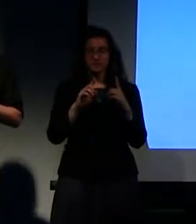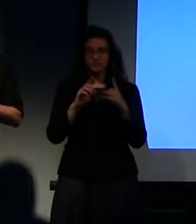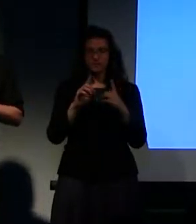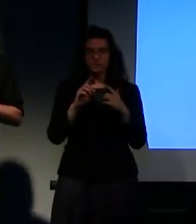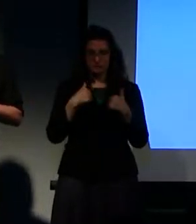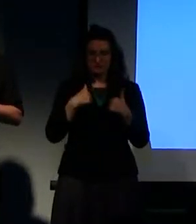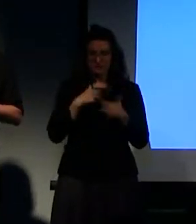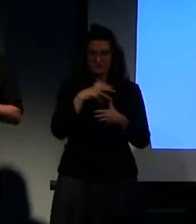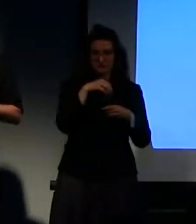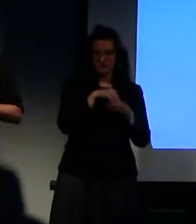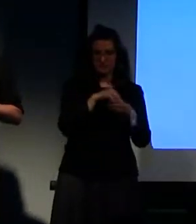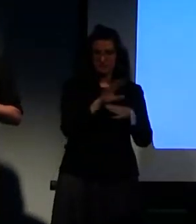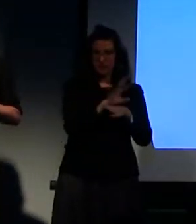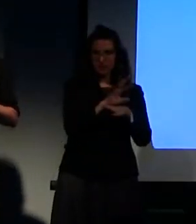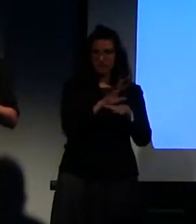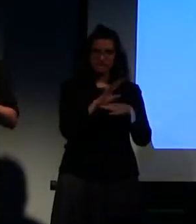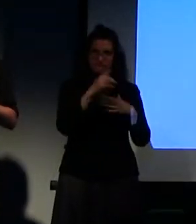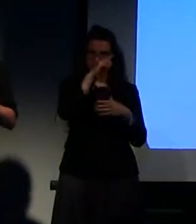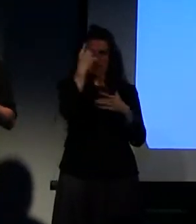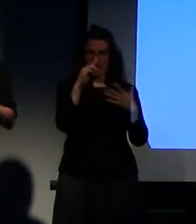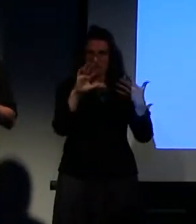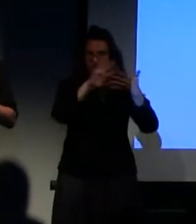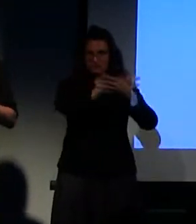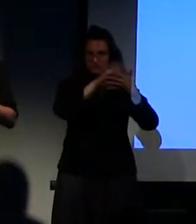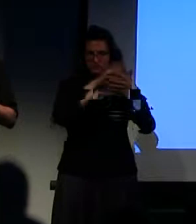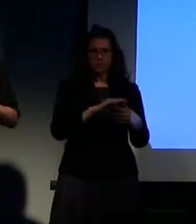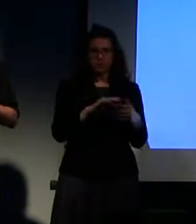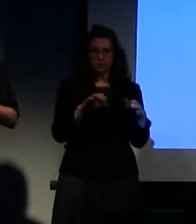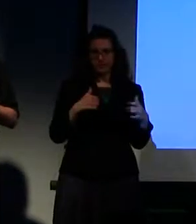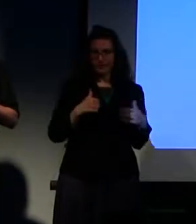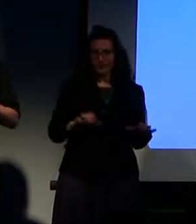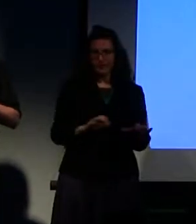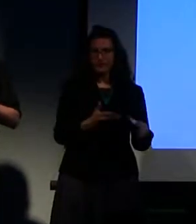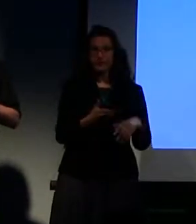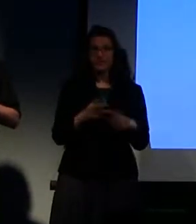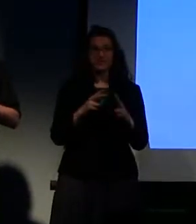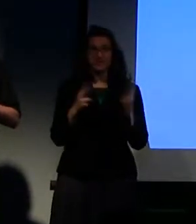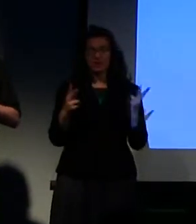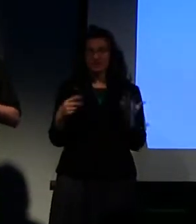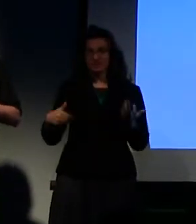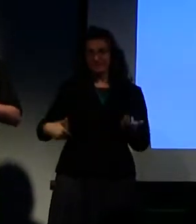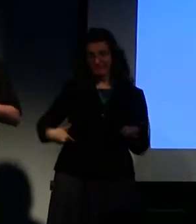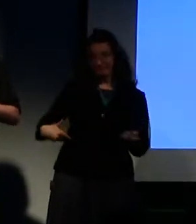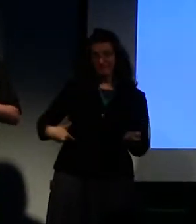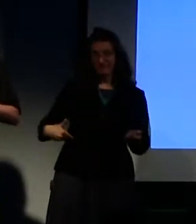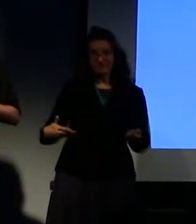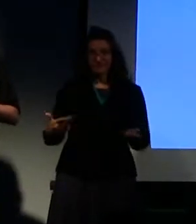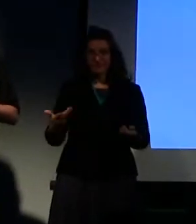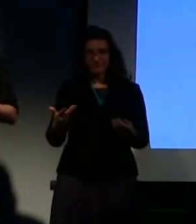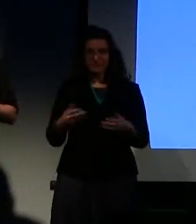things, again, it's very instinctual, where I